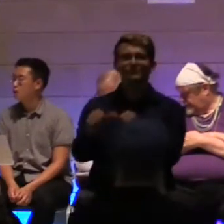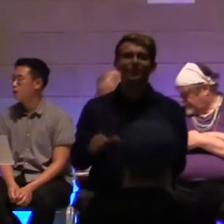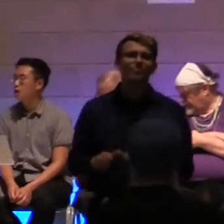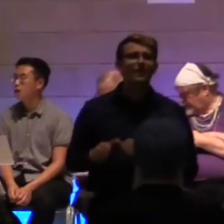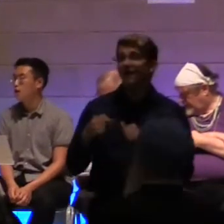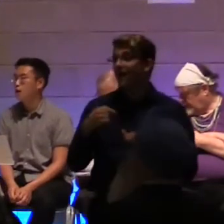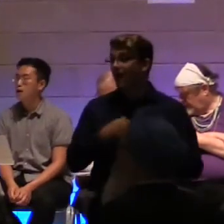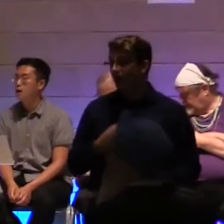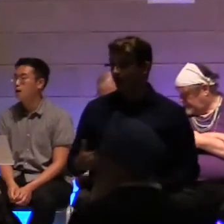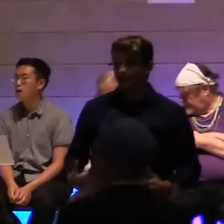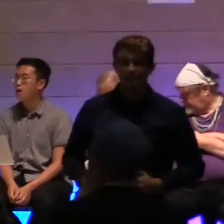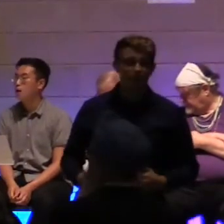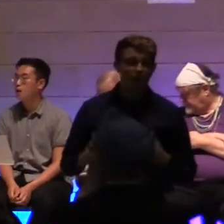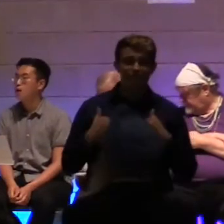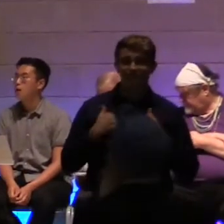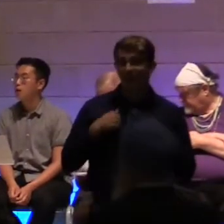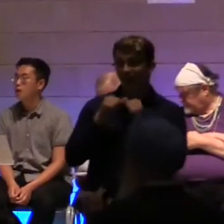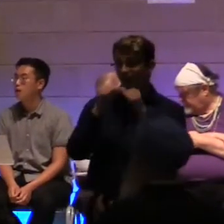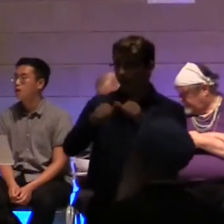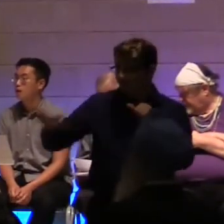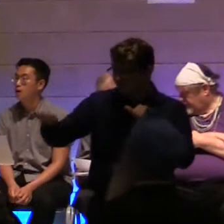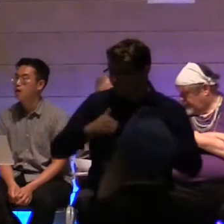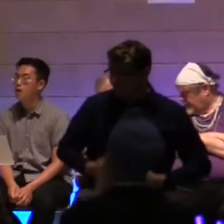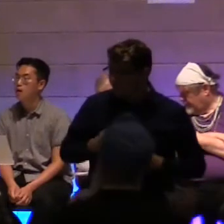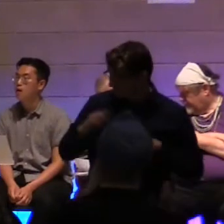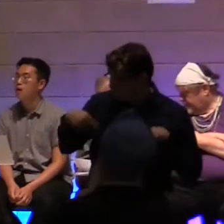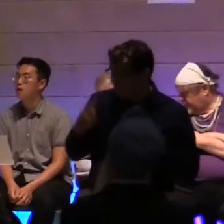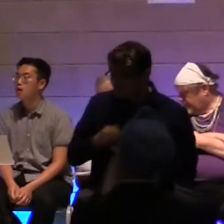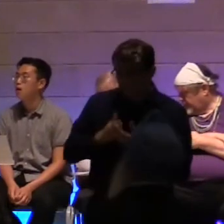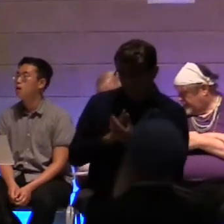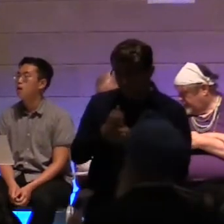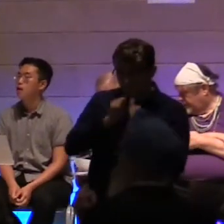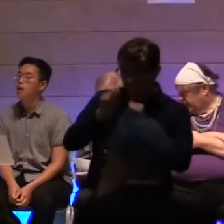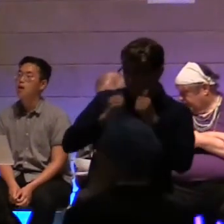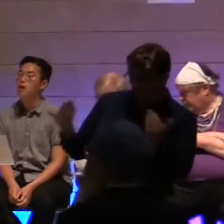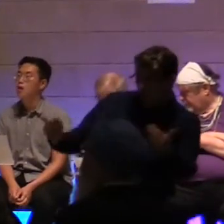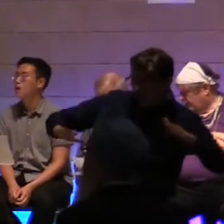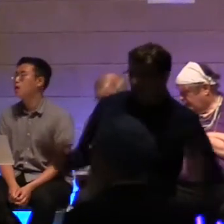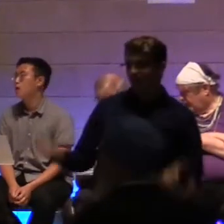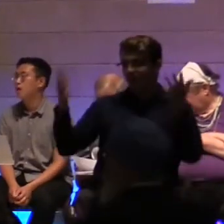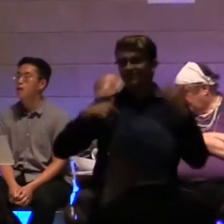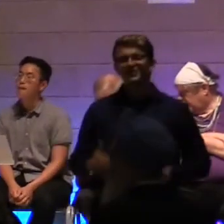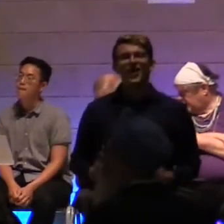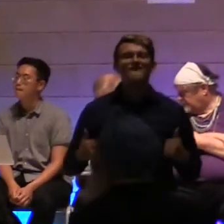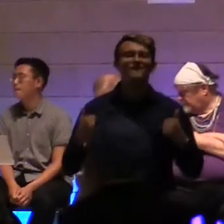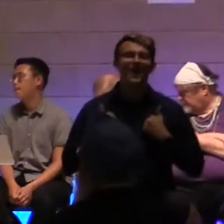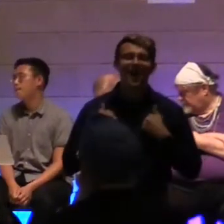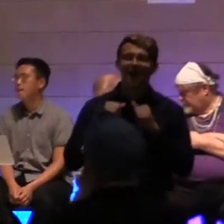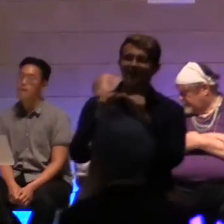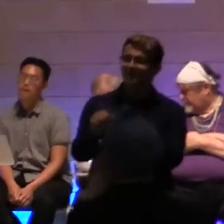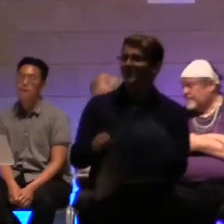survivors at? Come on. I survived it. They had written you off, but you made it back. Stay